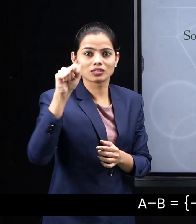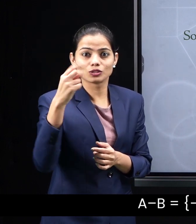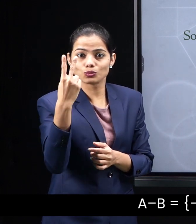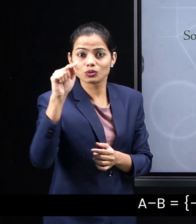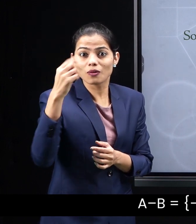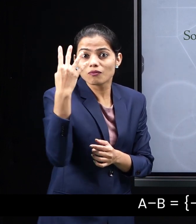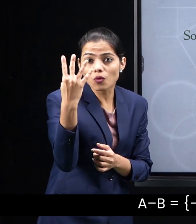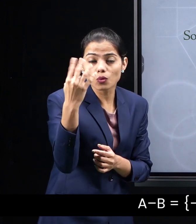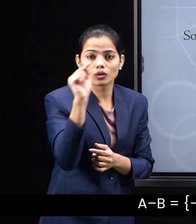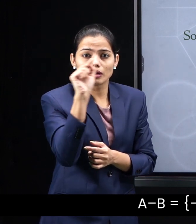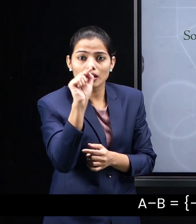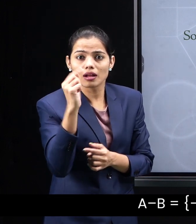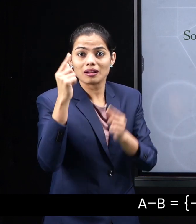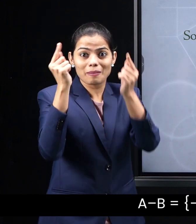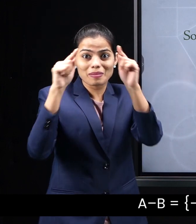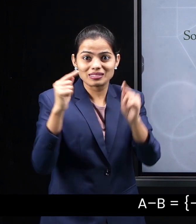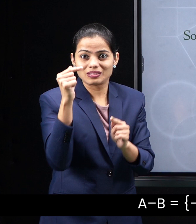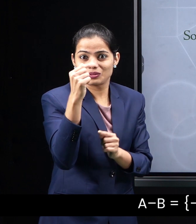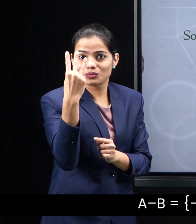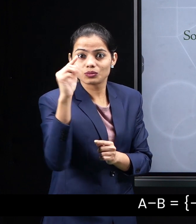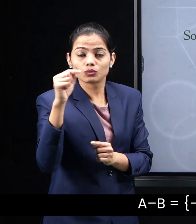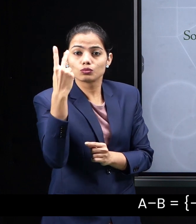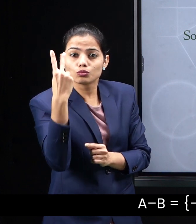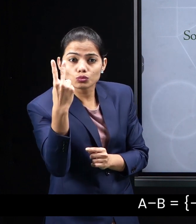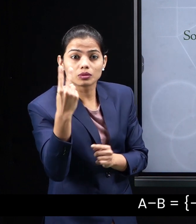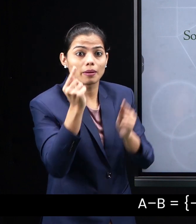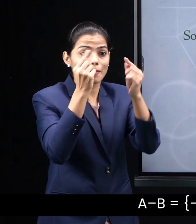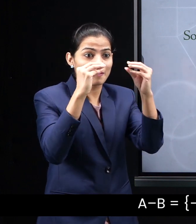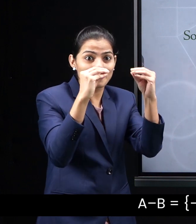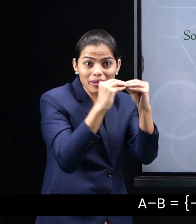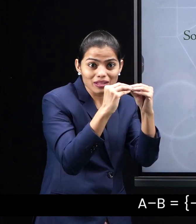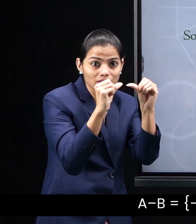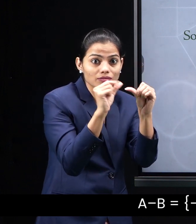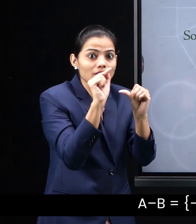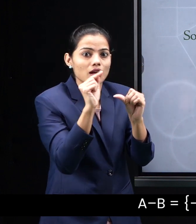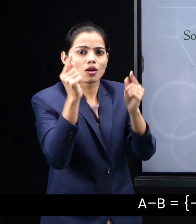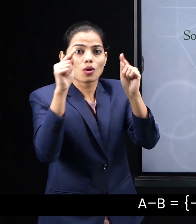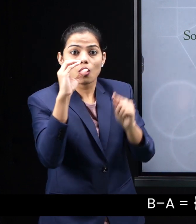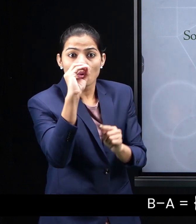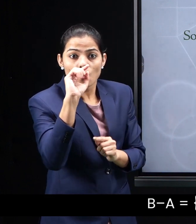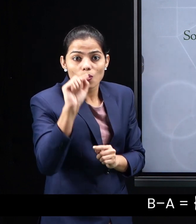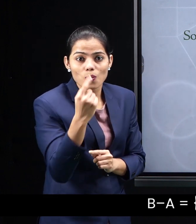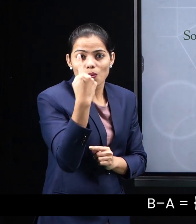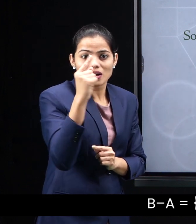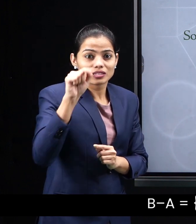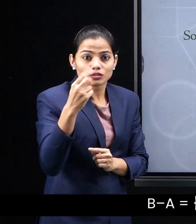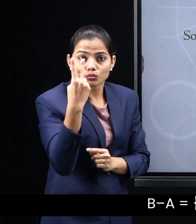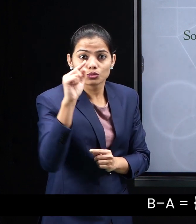0, 1, 2, 4 is equal to minus 3, minus 2. B minus A is equal